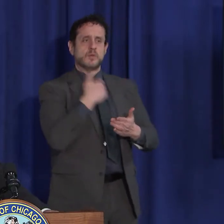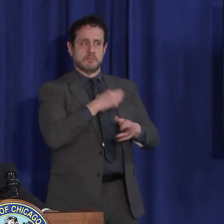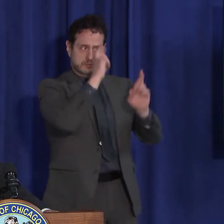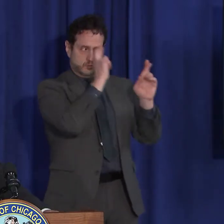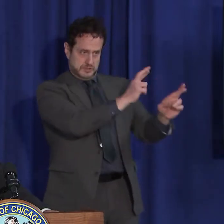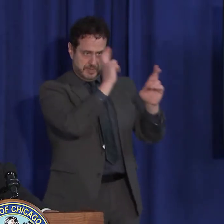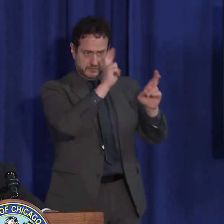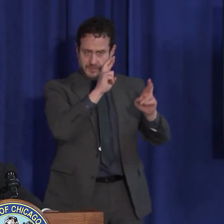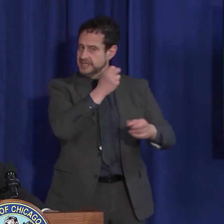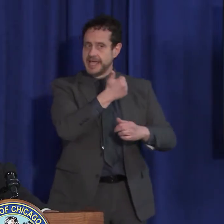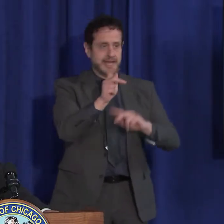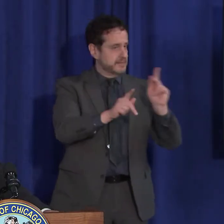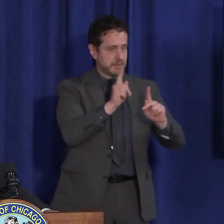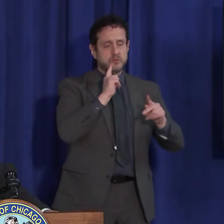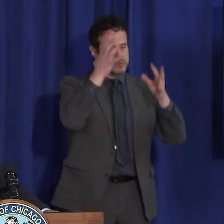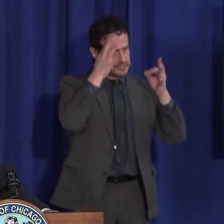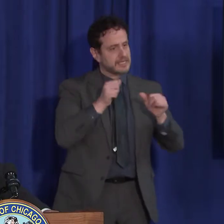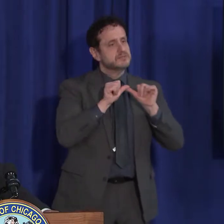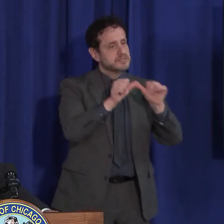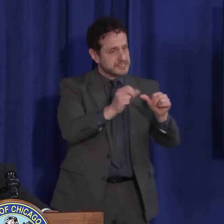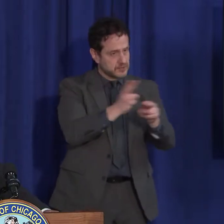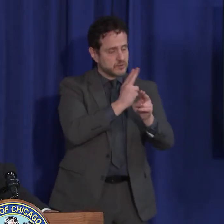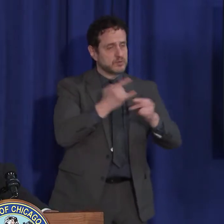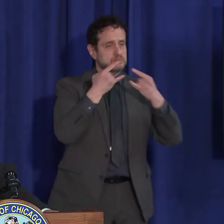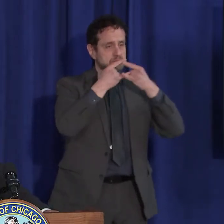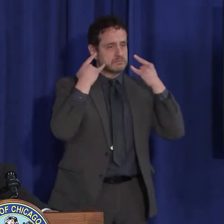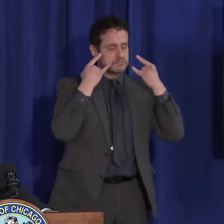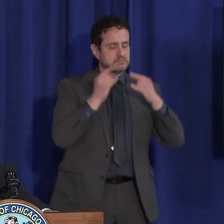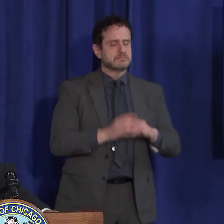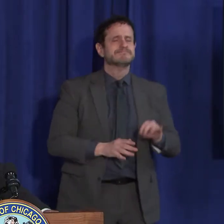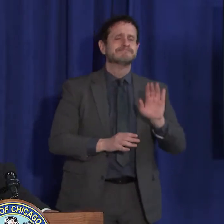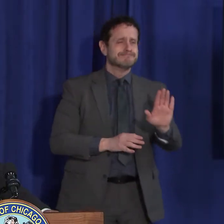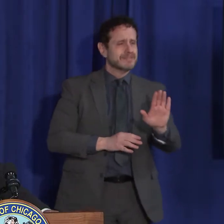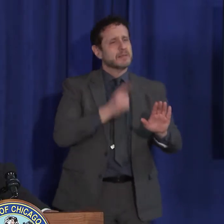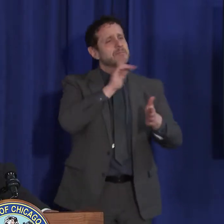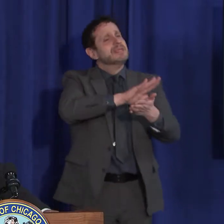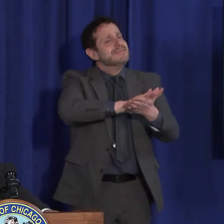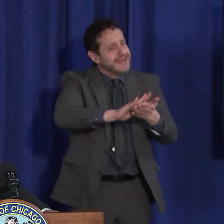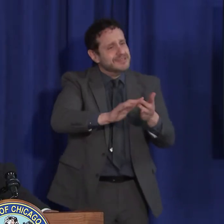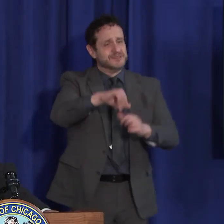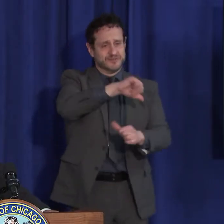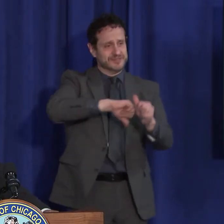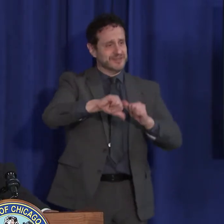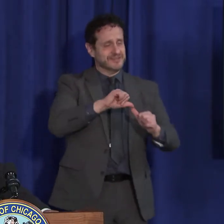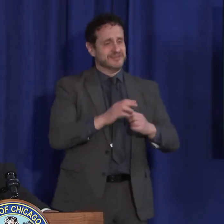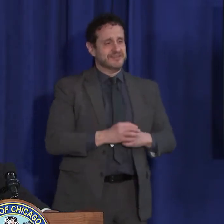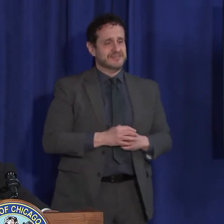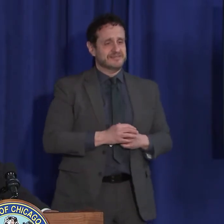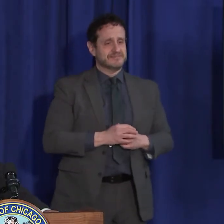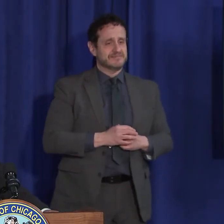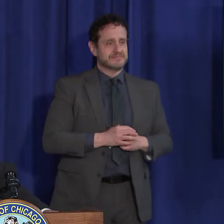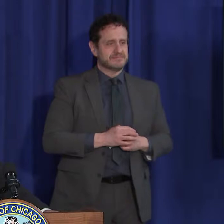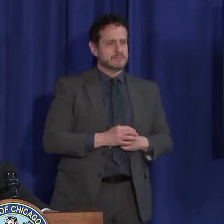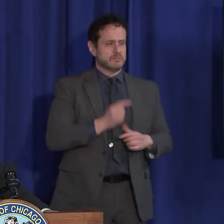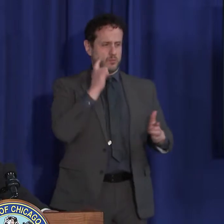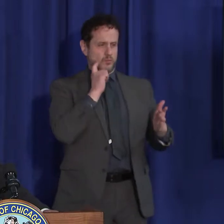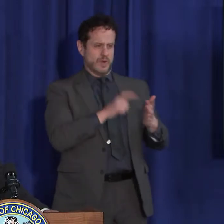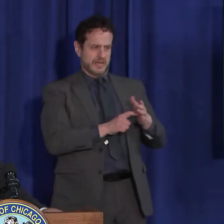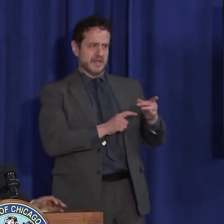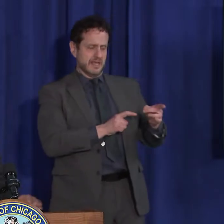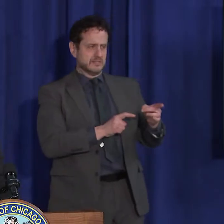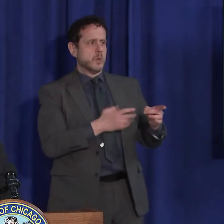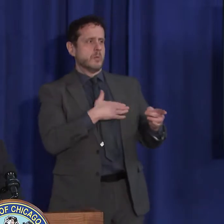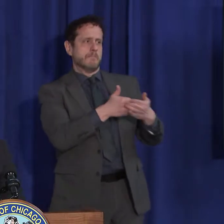it. All this is to say, folks, be kind and conscious of your